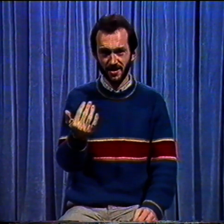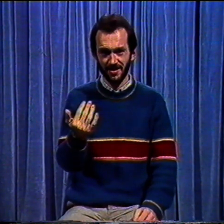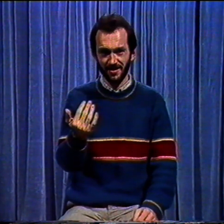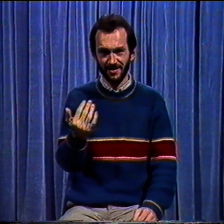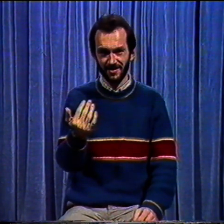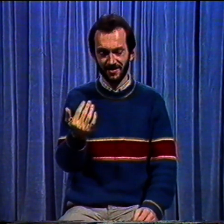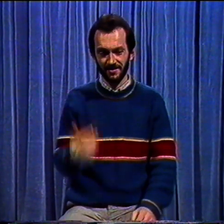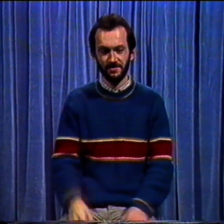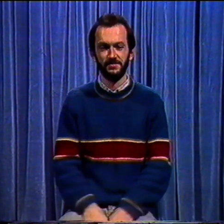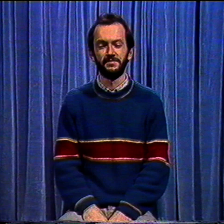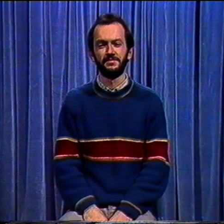me?